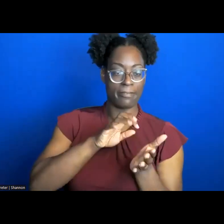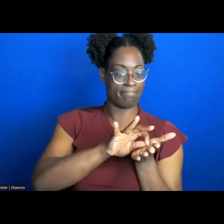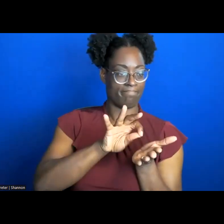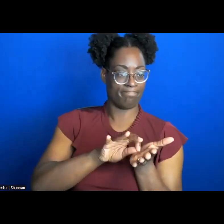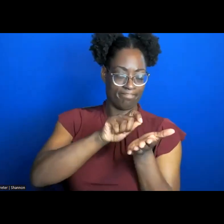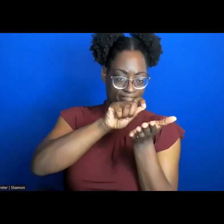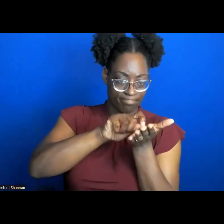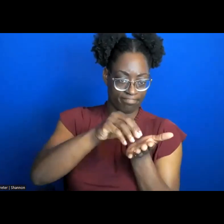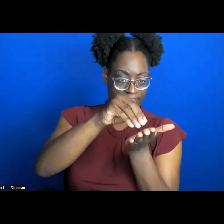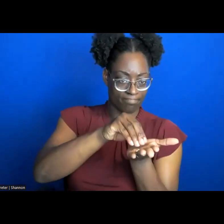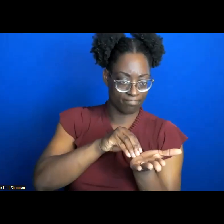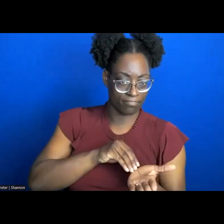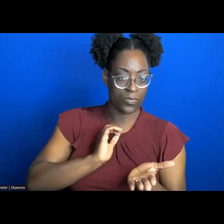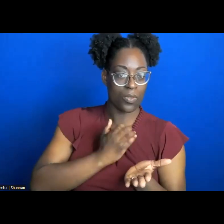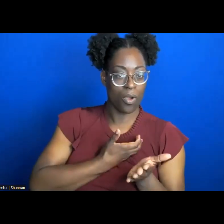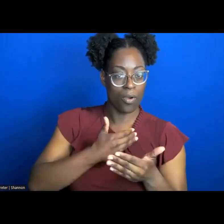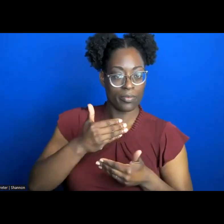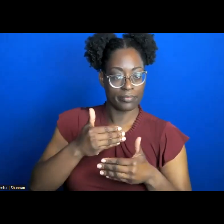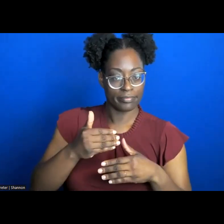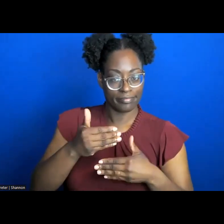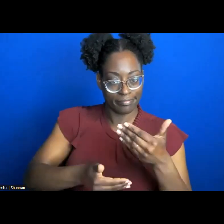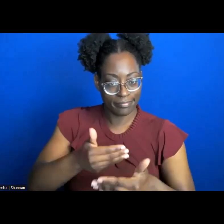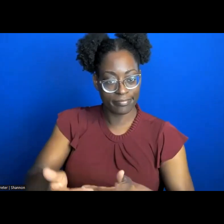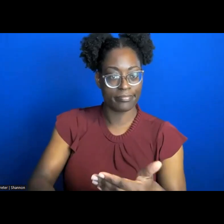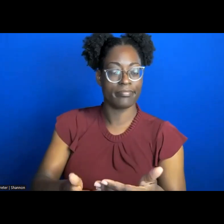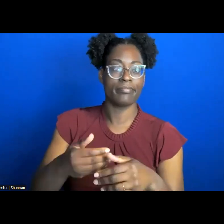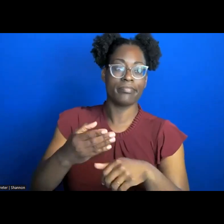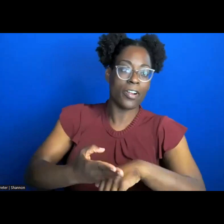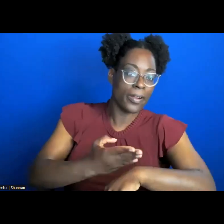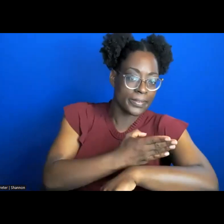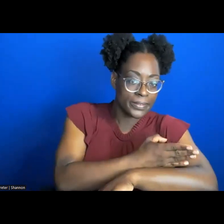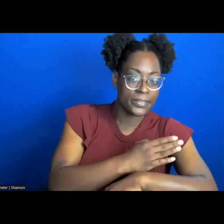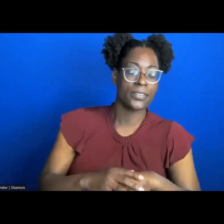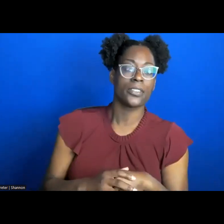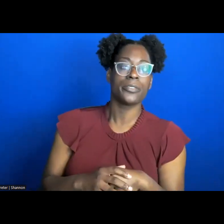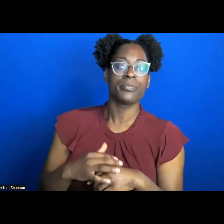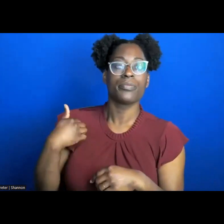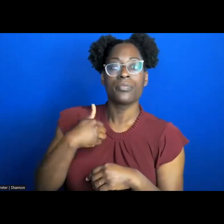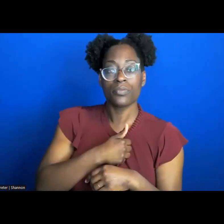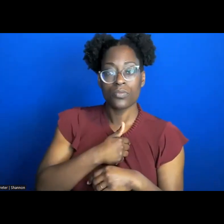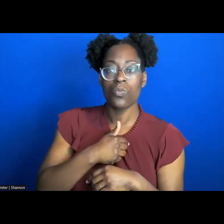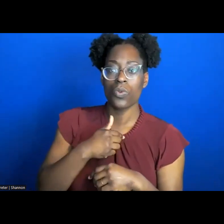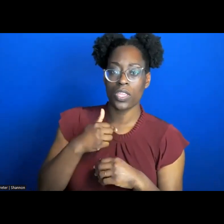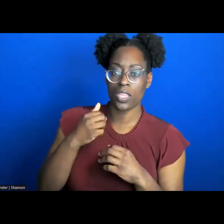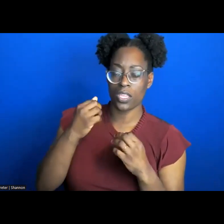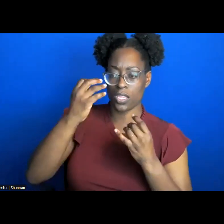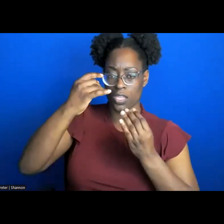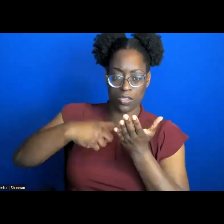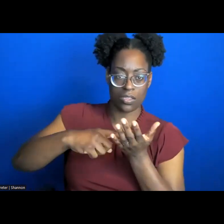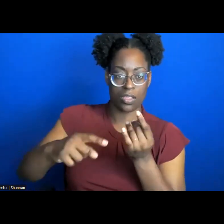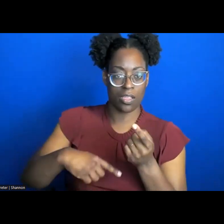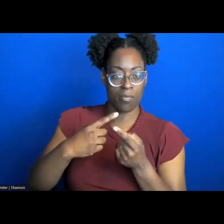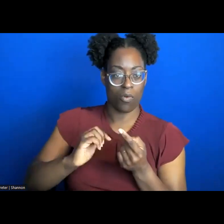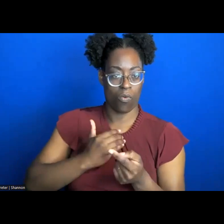in our daily practices? It also means engaging in biweekly affinity groups, and it's about knowing how to